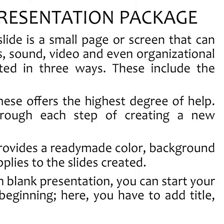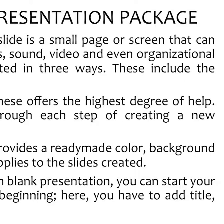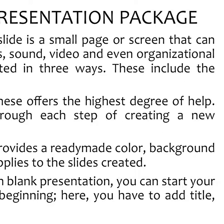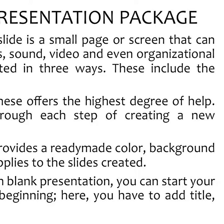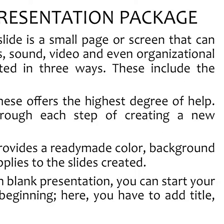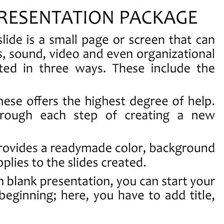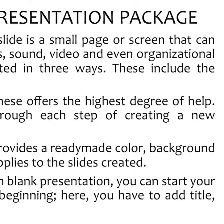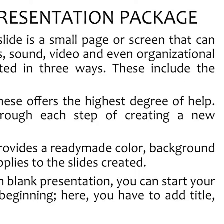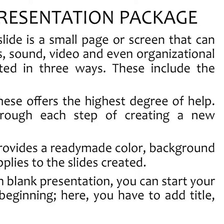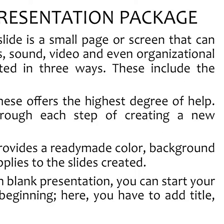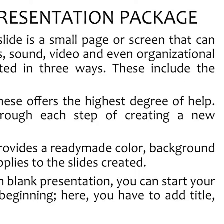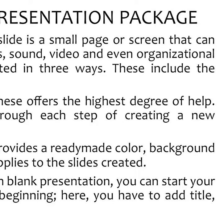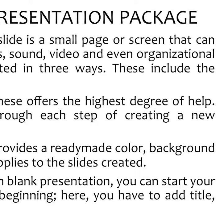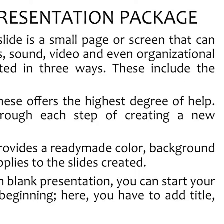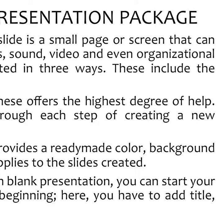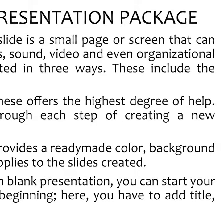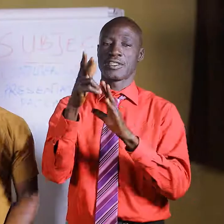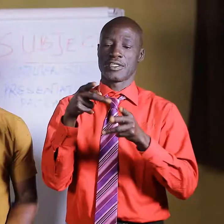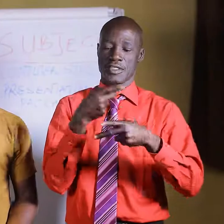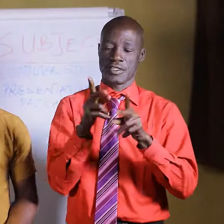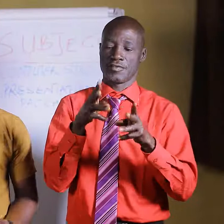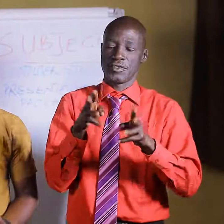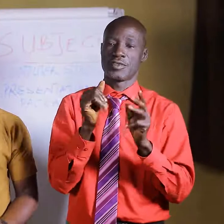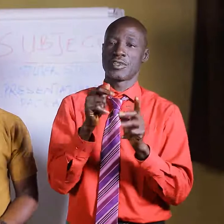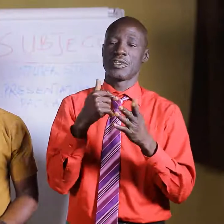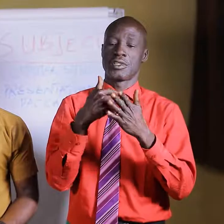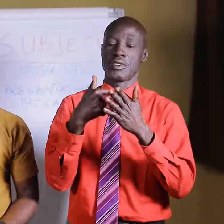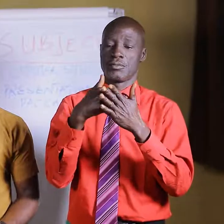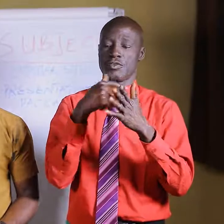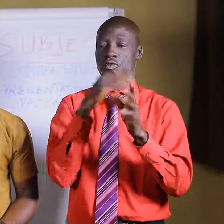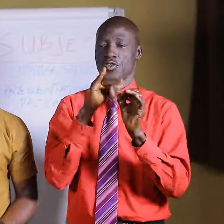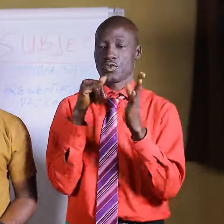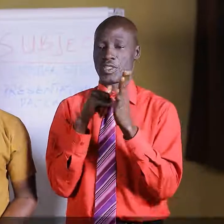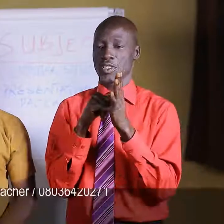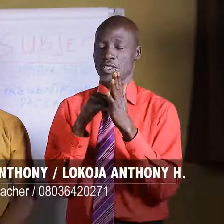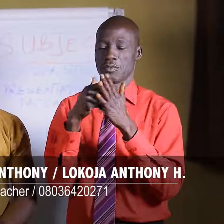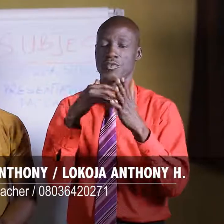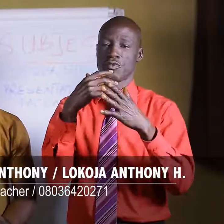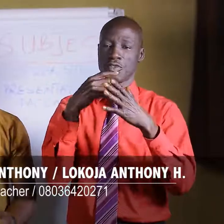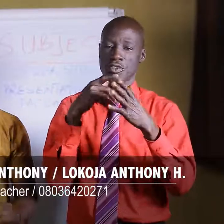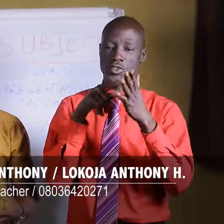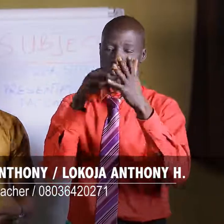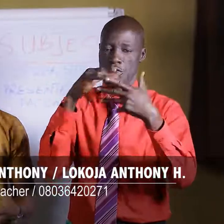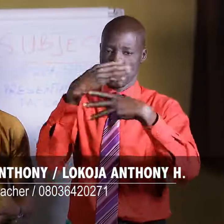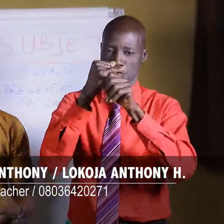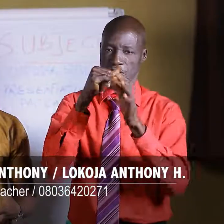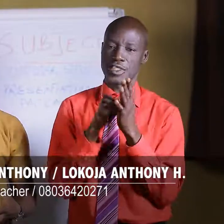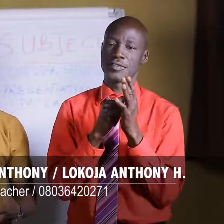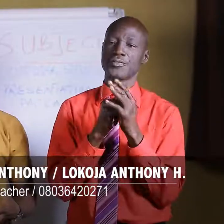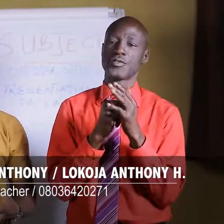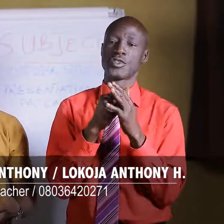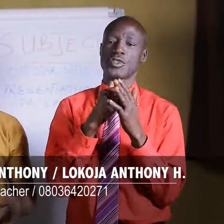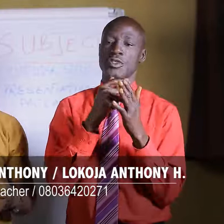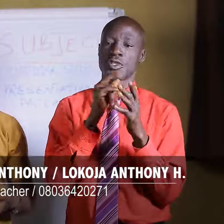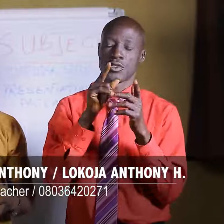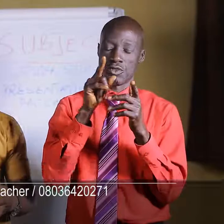Slide can be created in 3 major ways. But before we do that, or before we venture into that, we have to understand what the idea